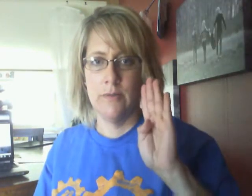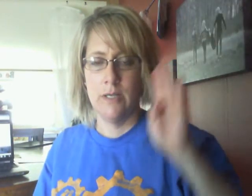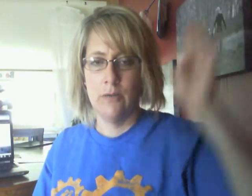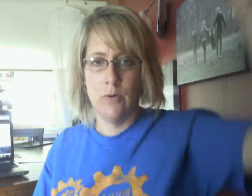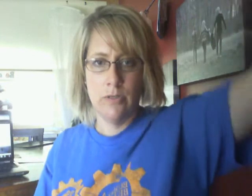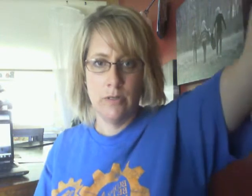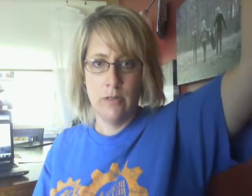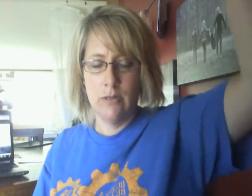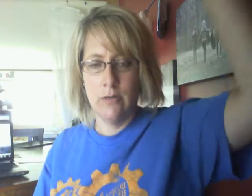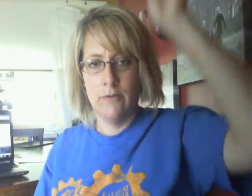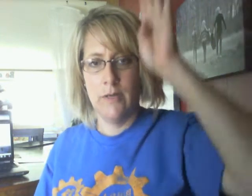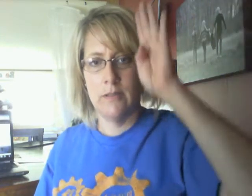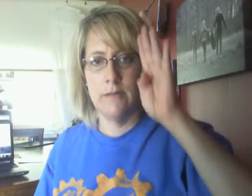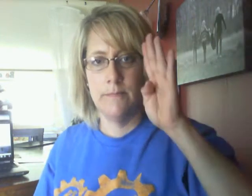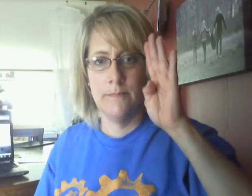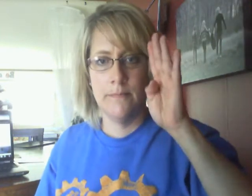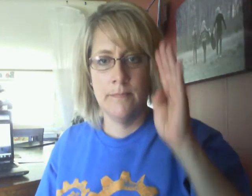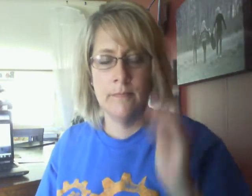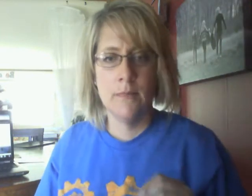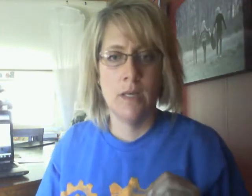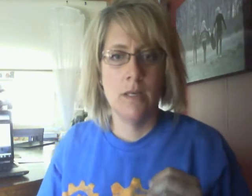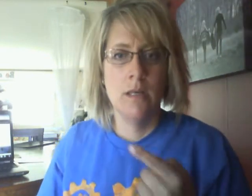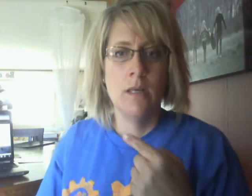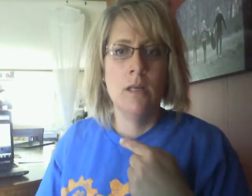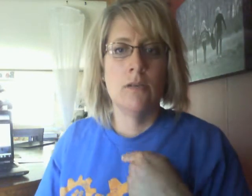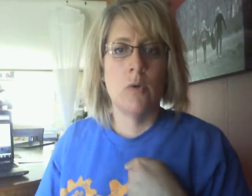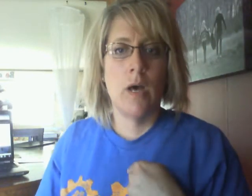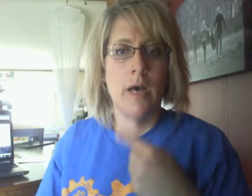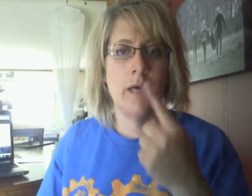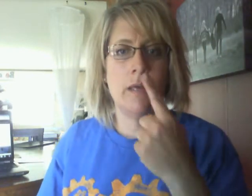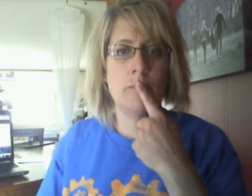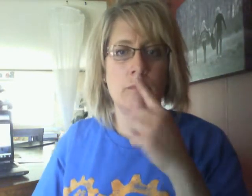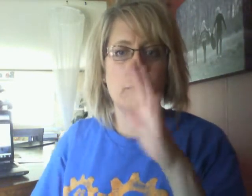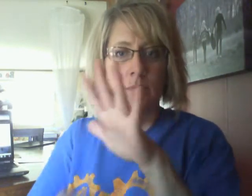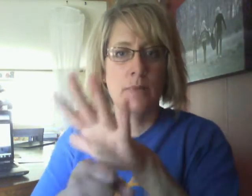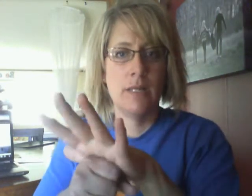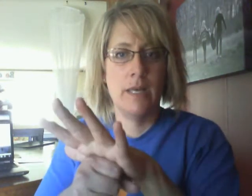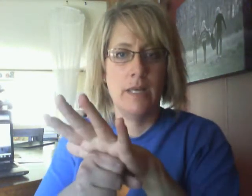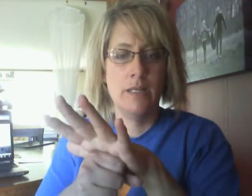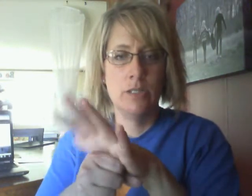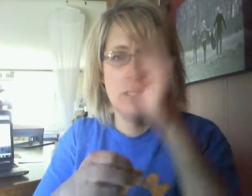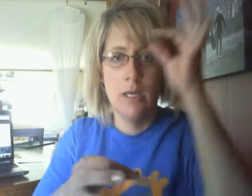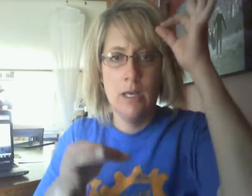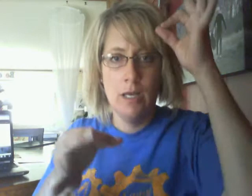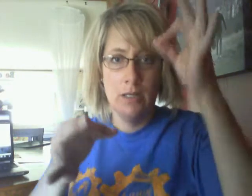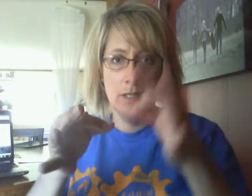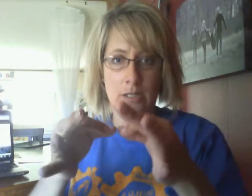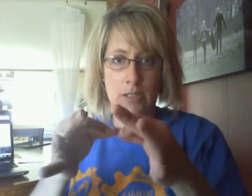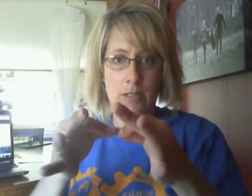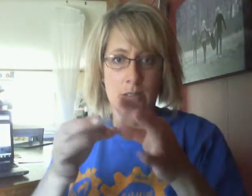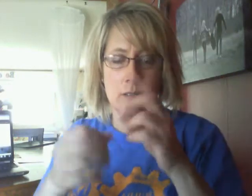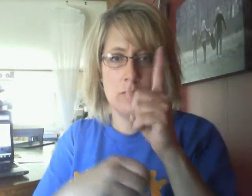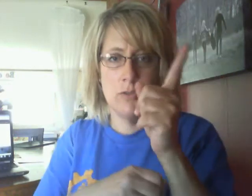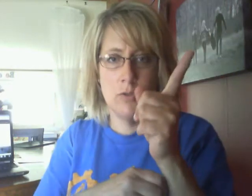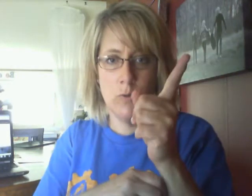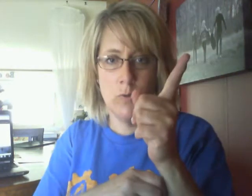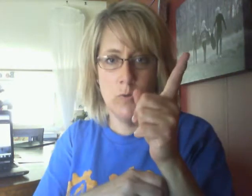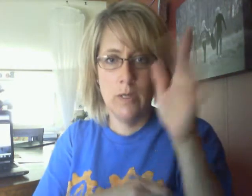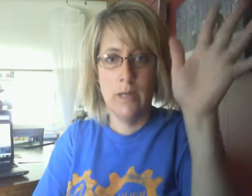down towards your face. Okay. So I pledge allegiance to